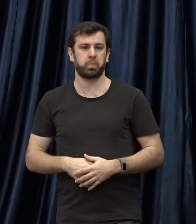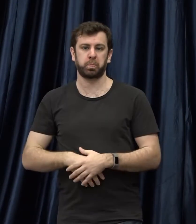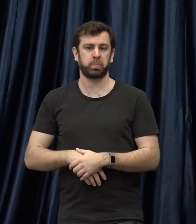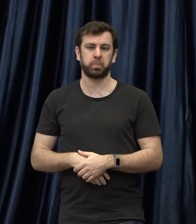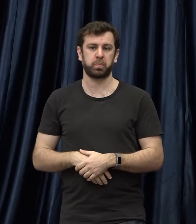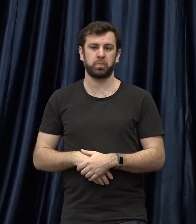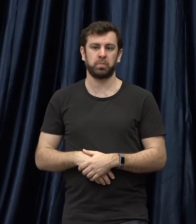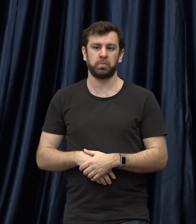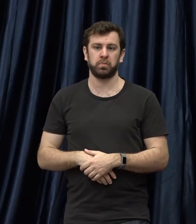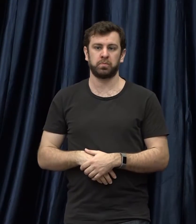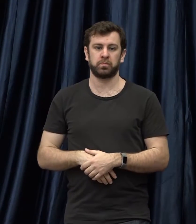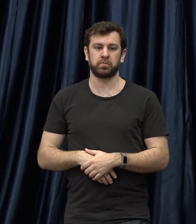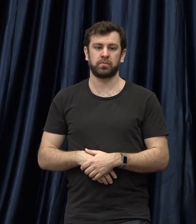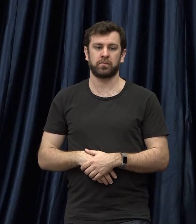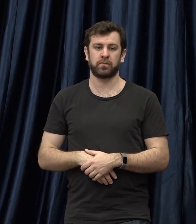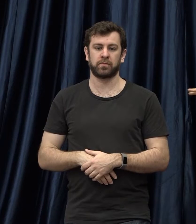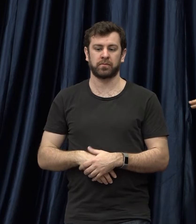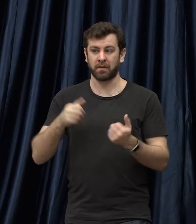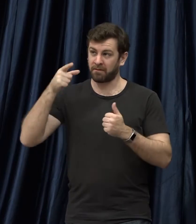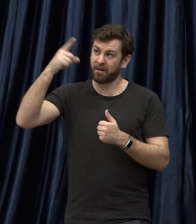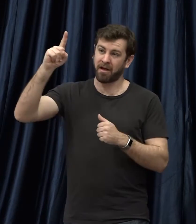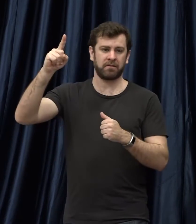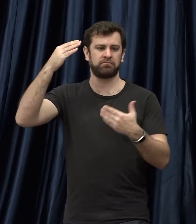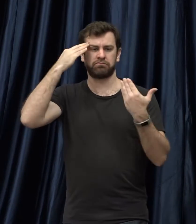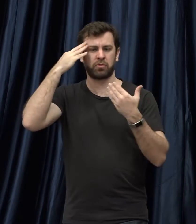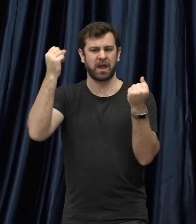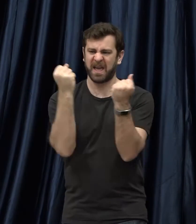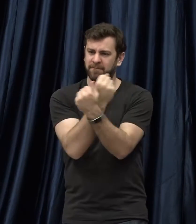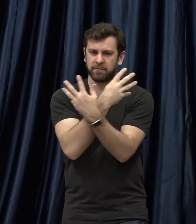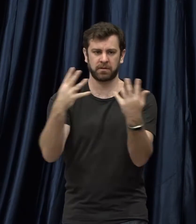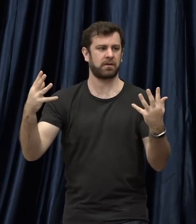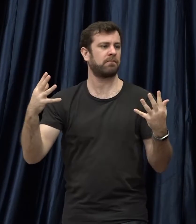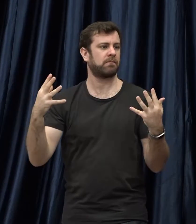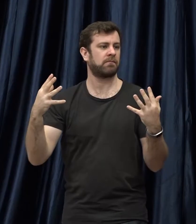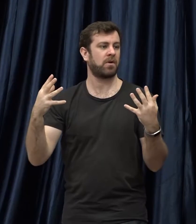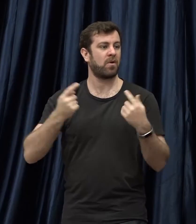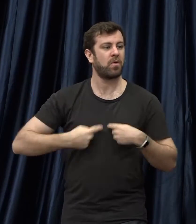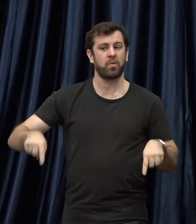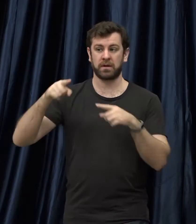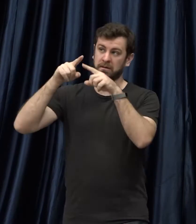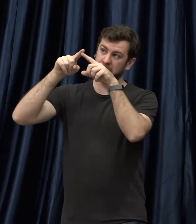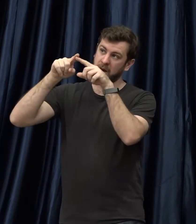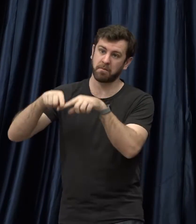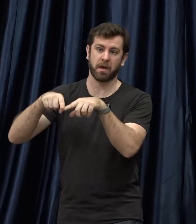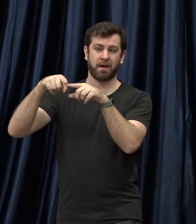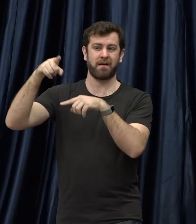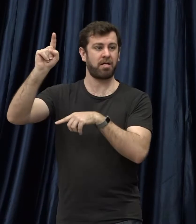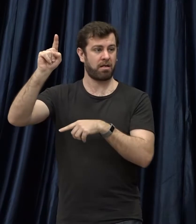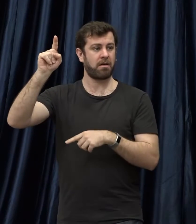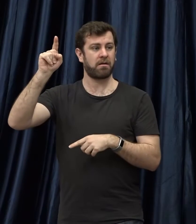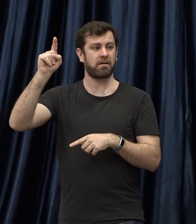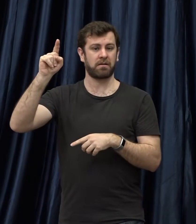ta'ala, Al-Alim, has knowledge of all things. And so when we depend upon Allah subhanahu wa